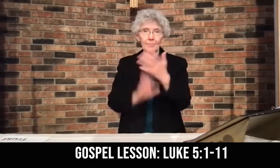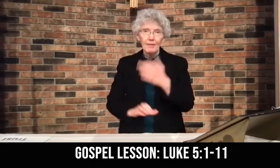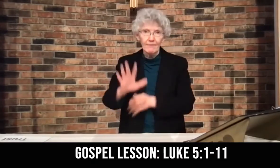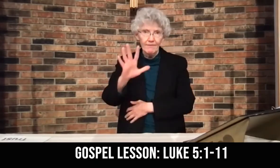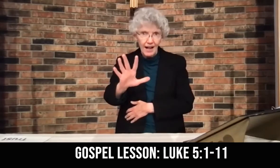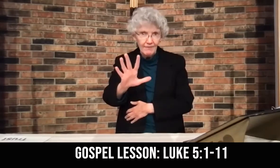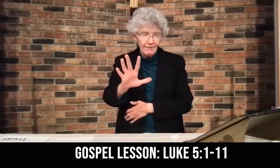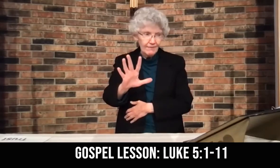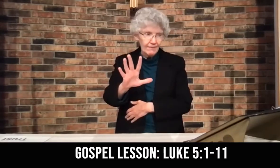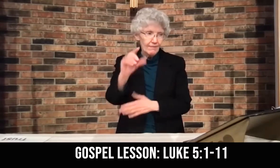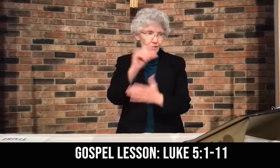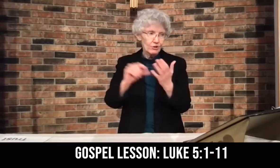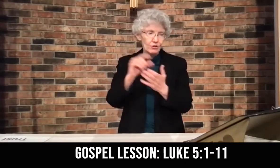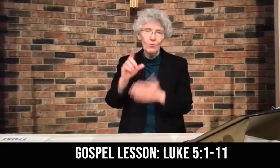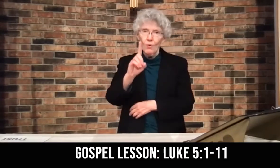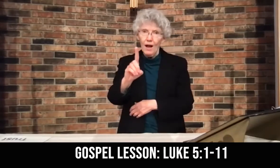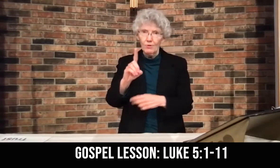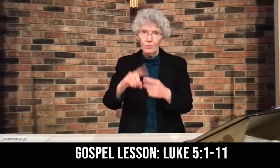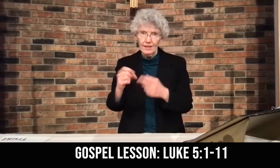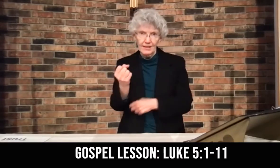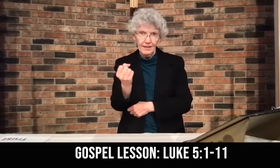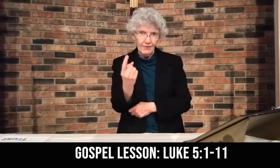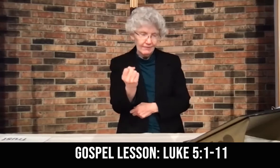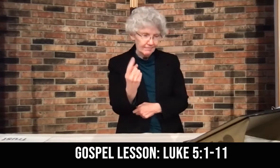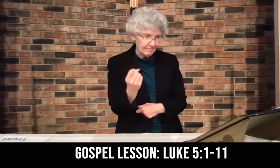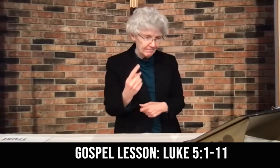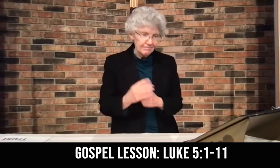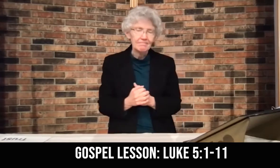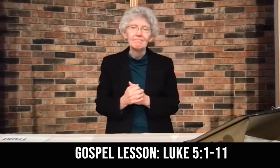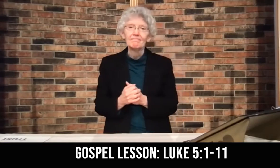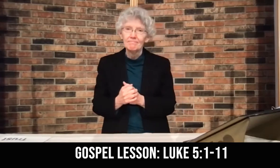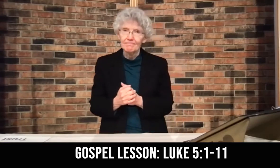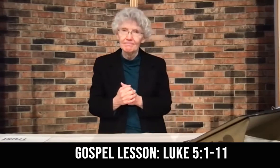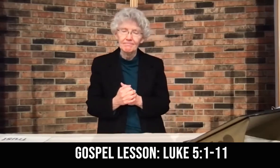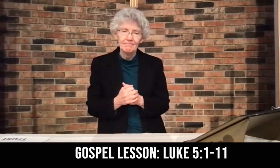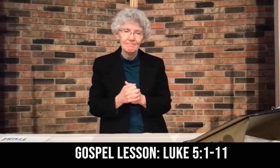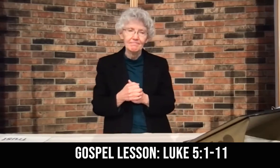reading from Luke chapter 5, verses 1 through 11.